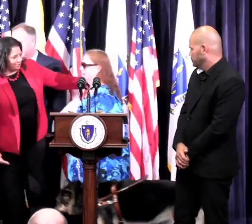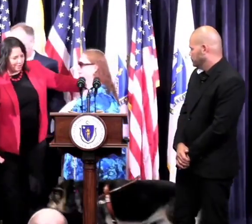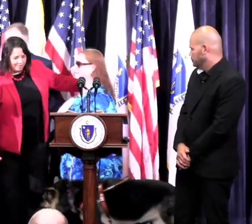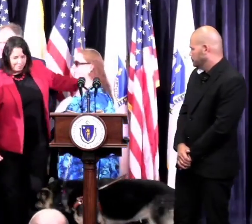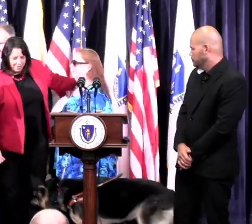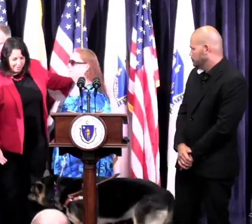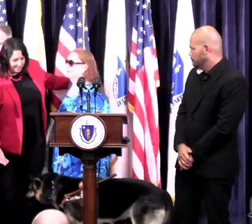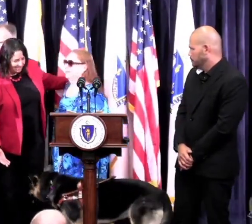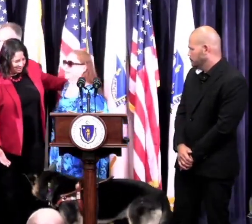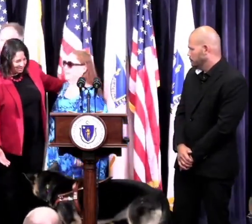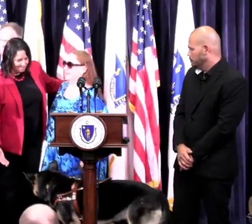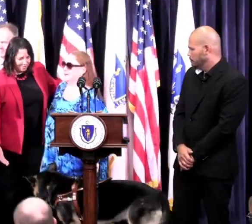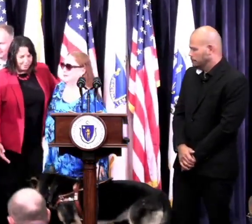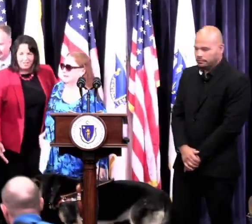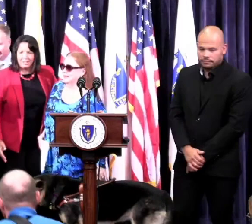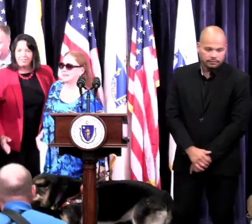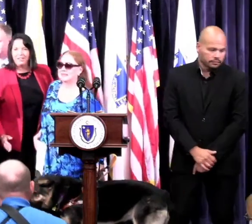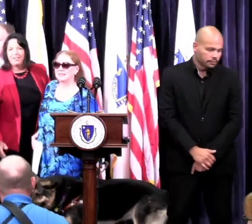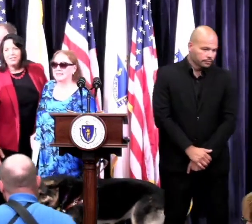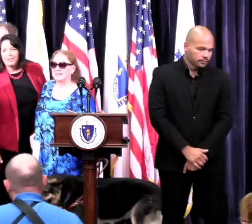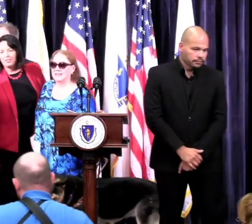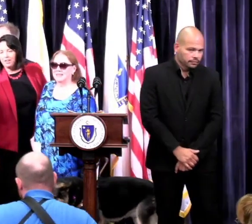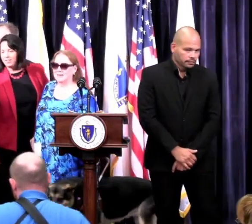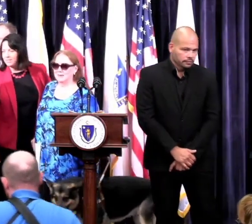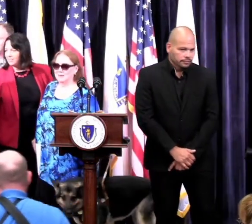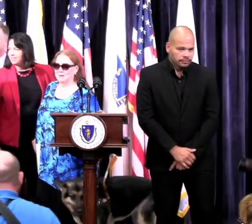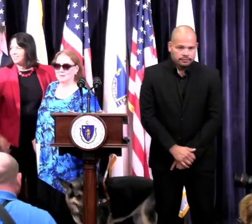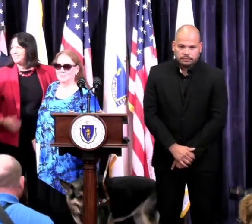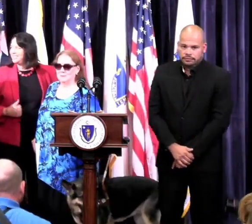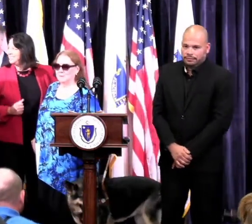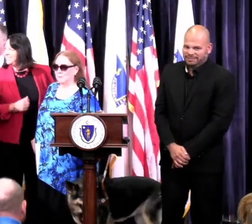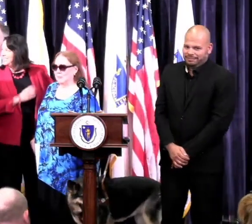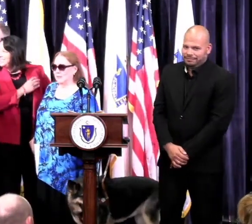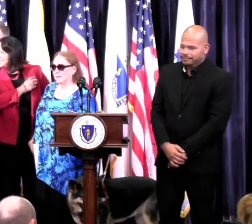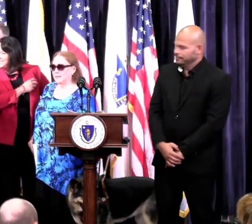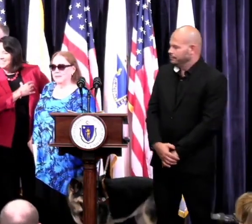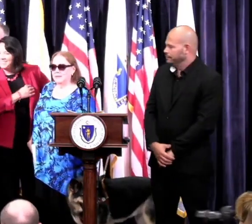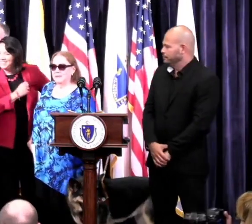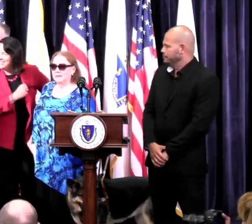let's get you right in front or something perfect right here